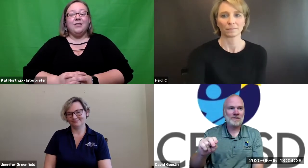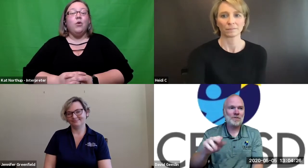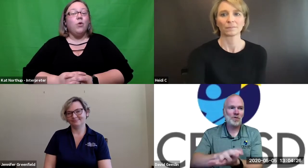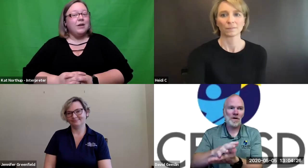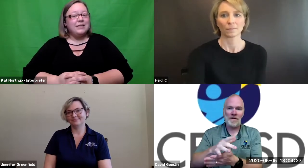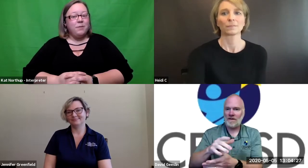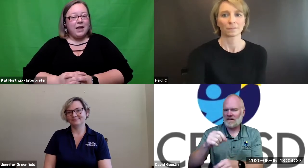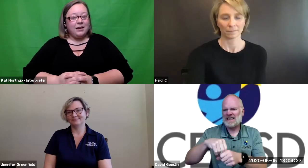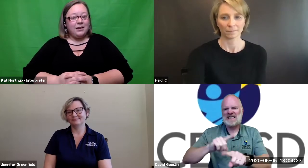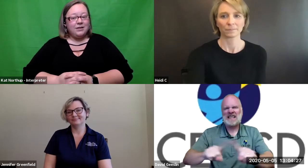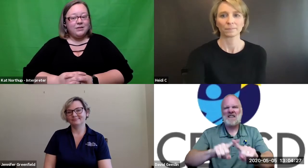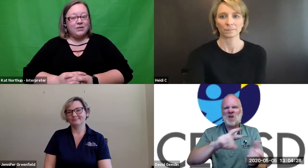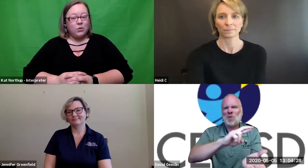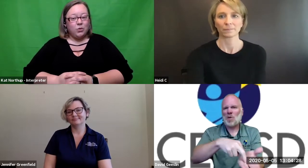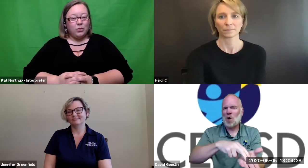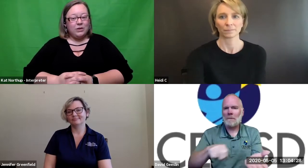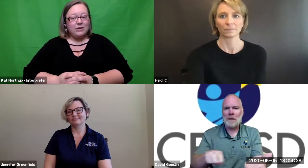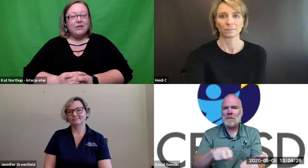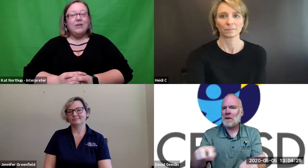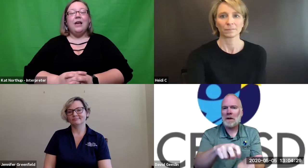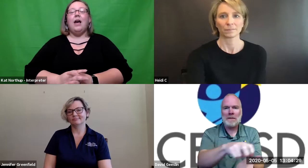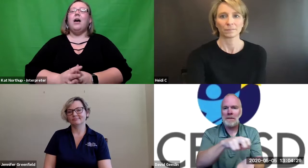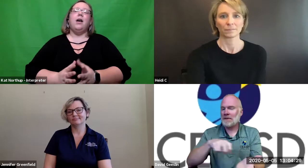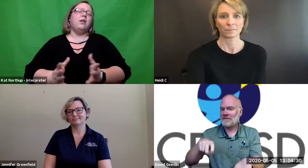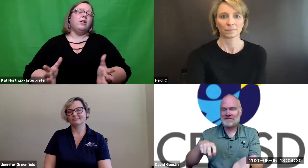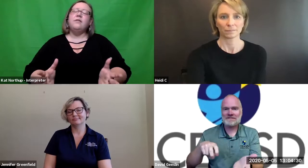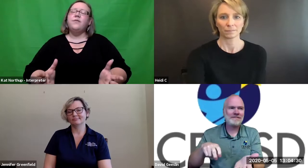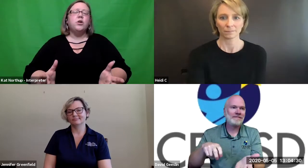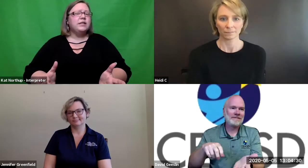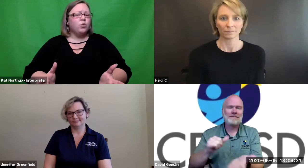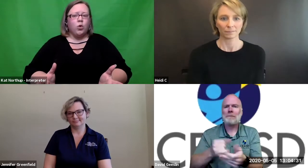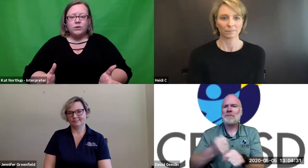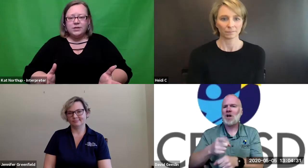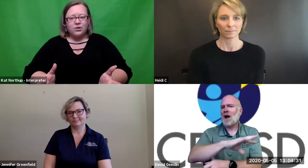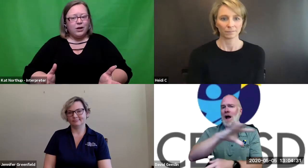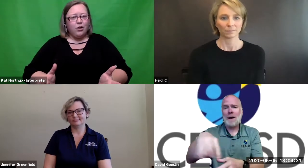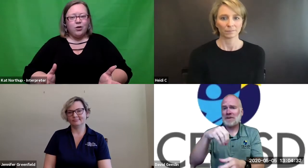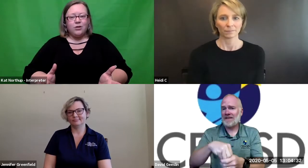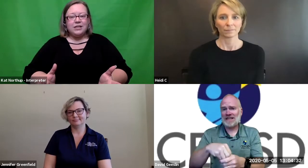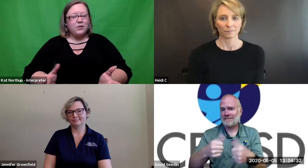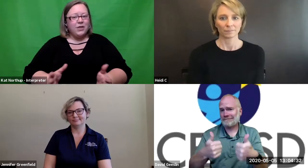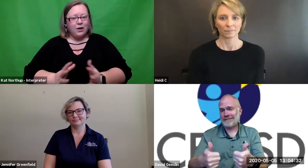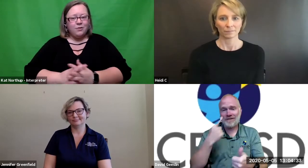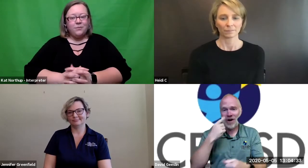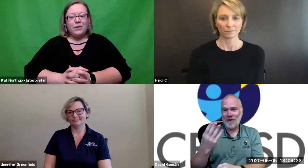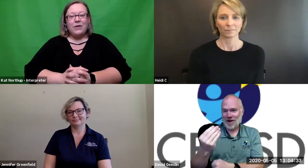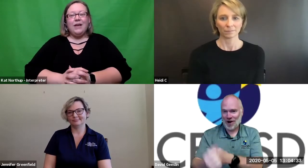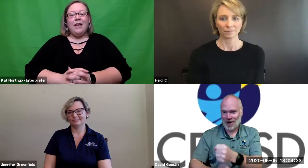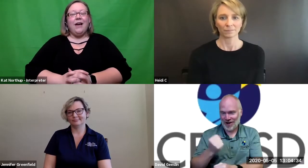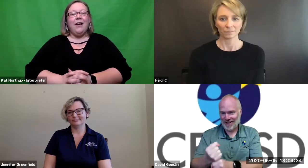working at the Horace Mann School in various roles during her tenure